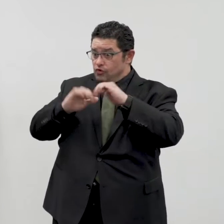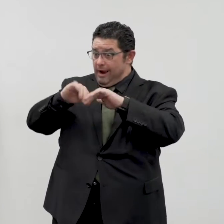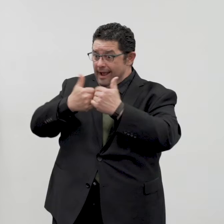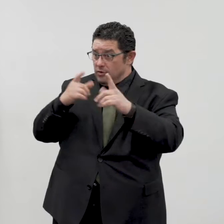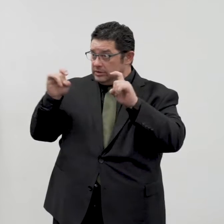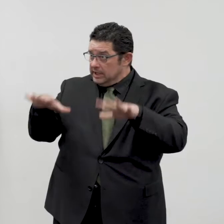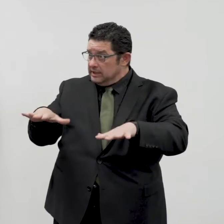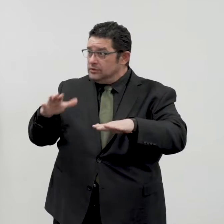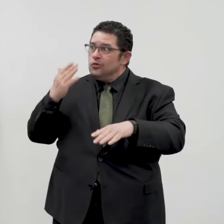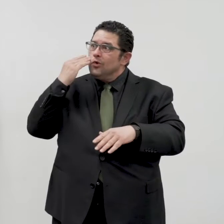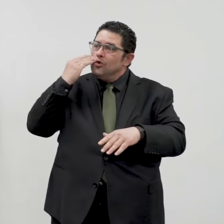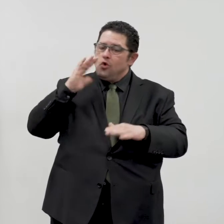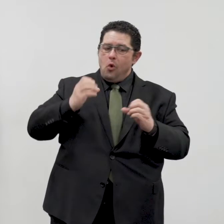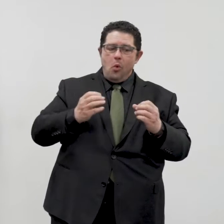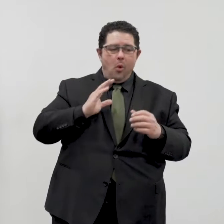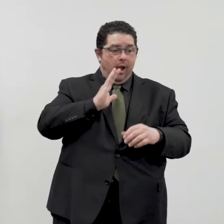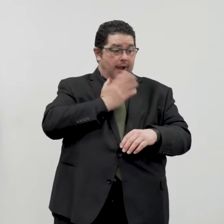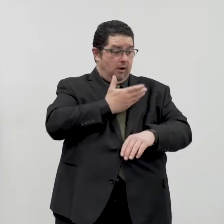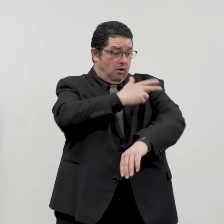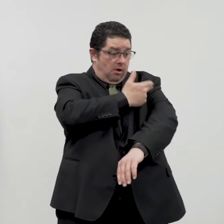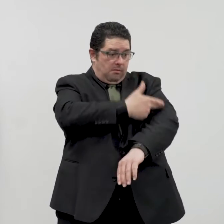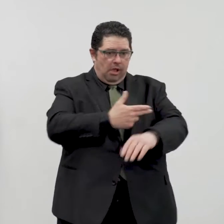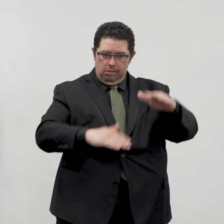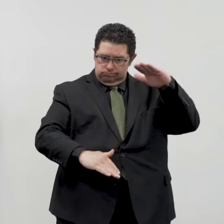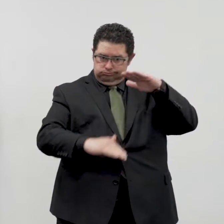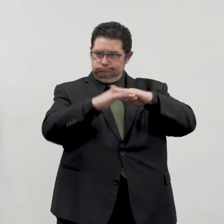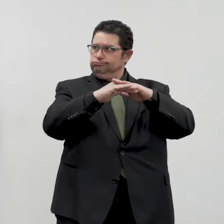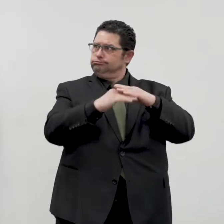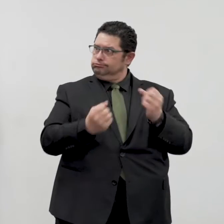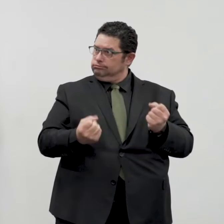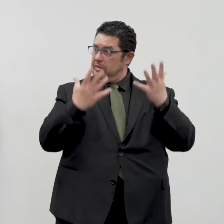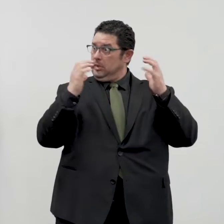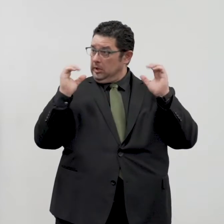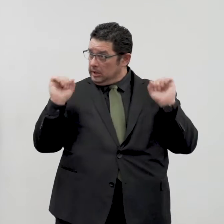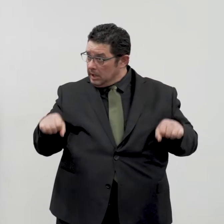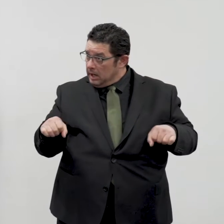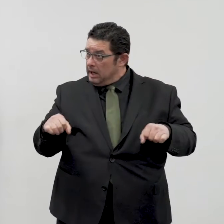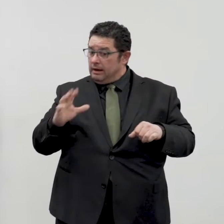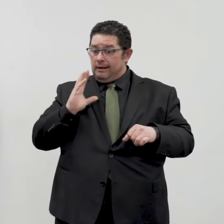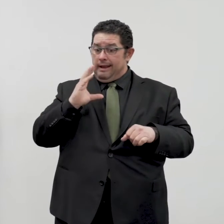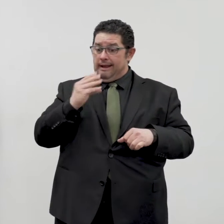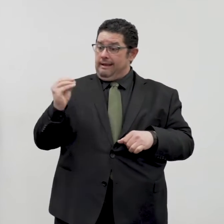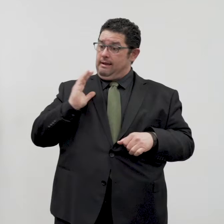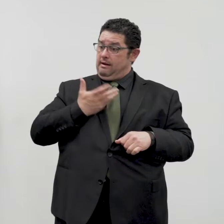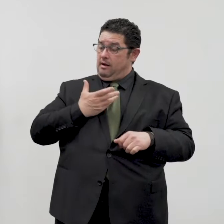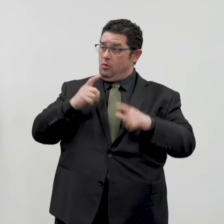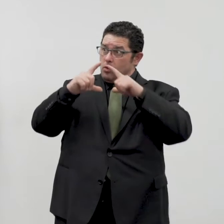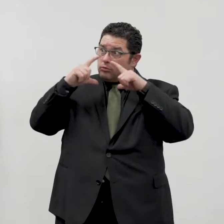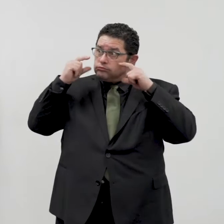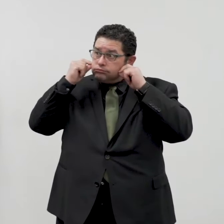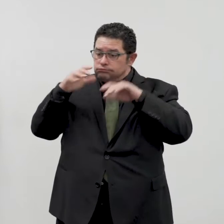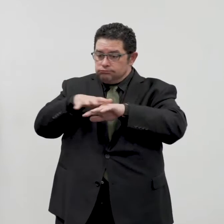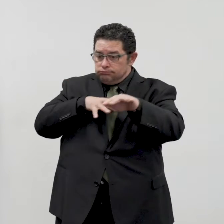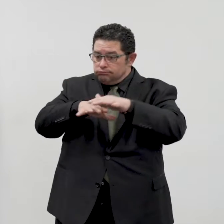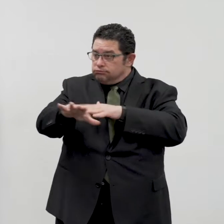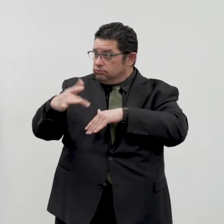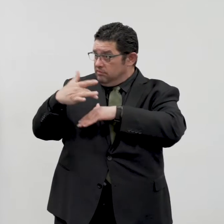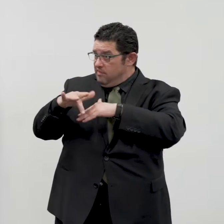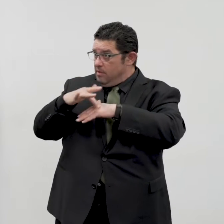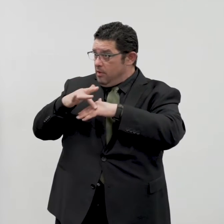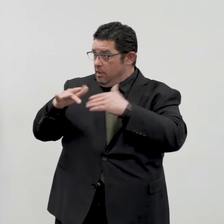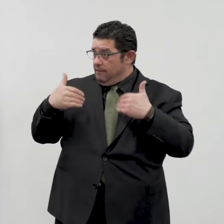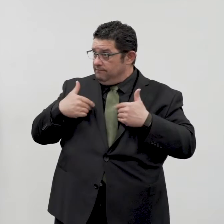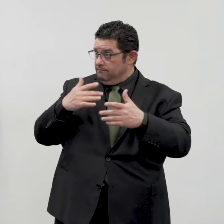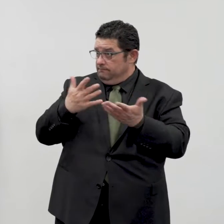what our hospital capacity is, and we need to understand that we have good supply lines on PPE when we begin to reopen our